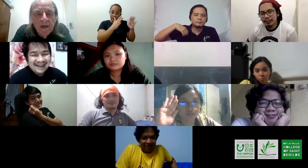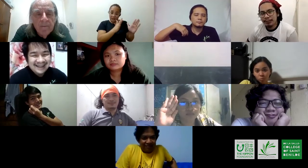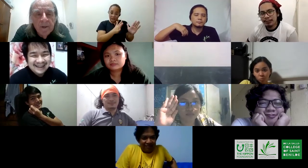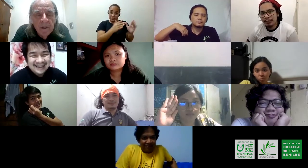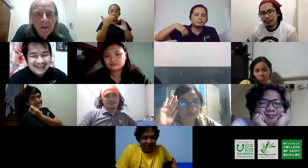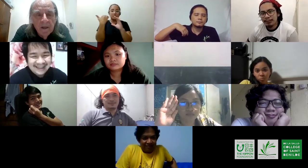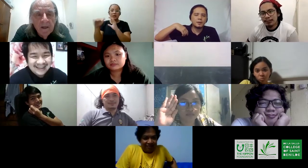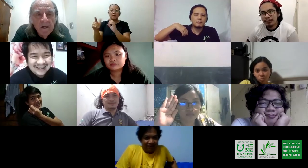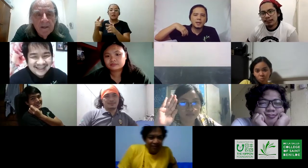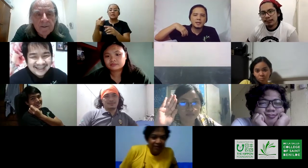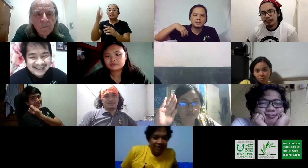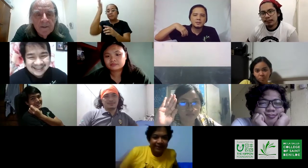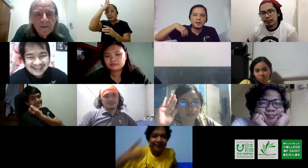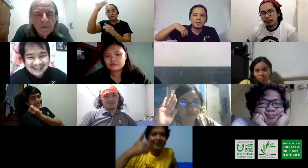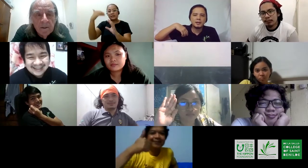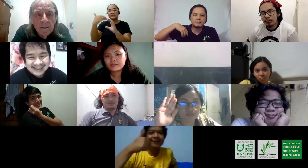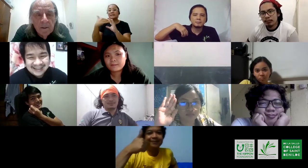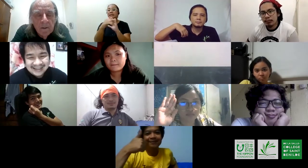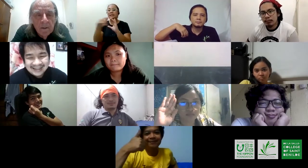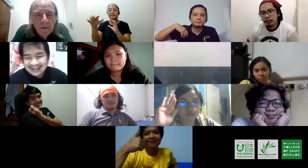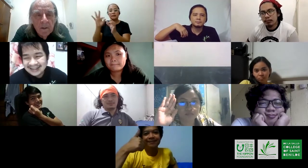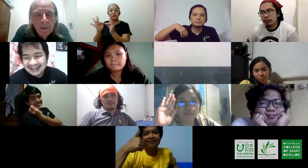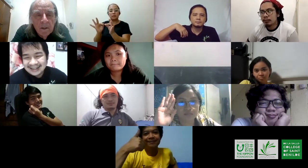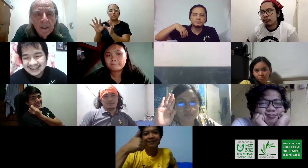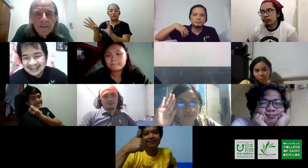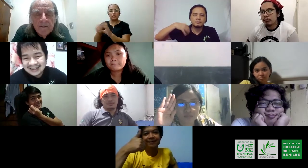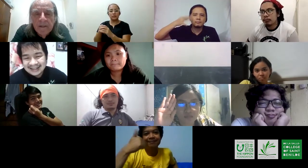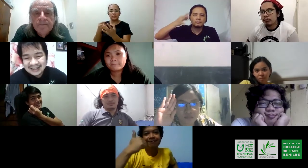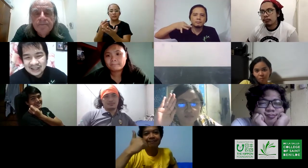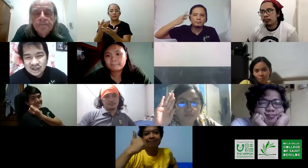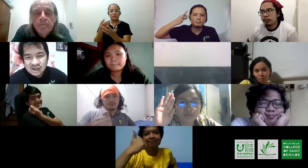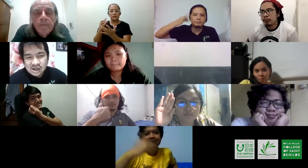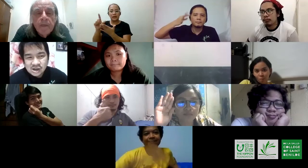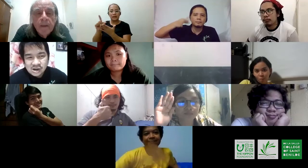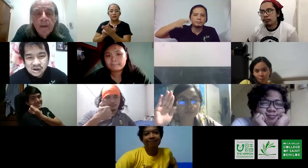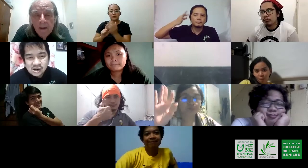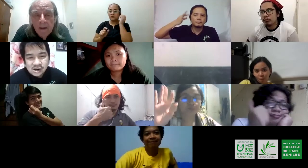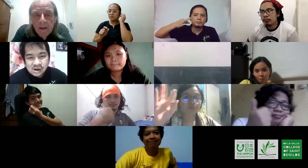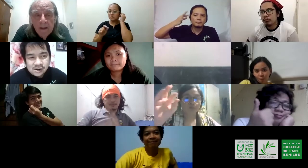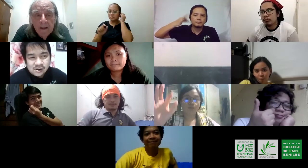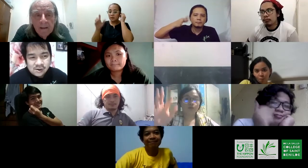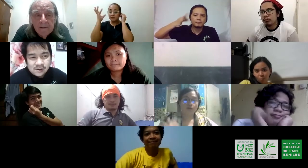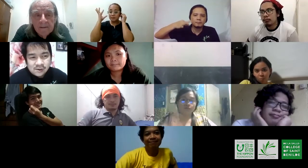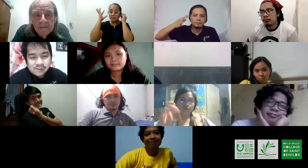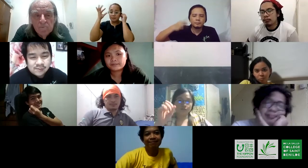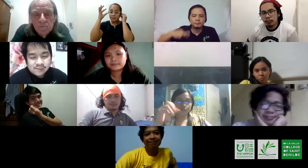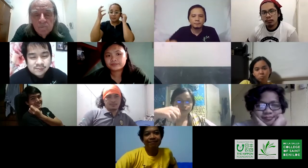have a copy. Meng as has well her as- hand up. Yes, Ming.